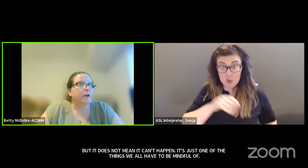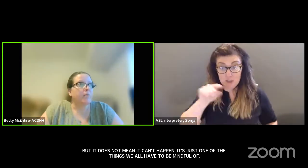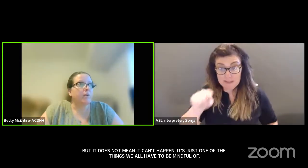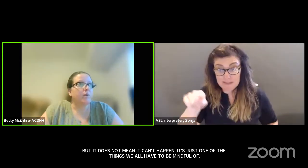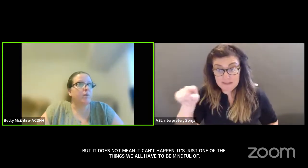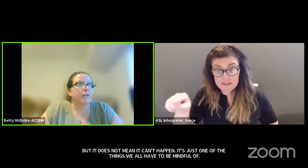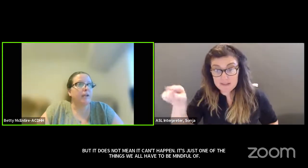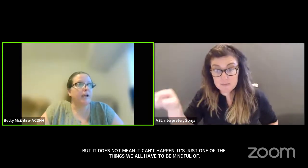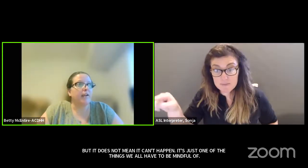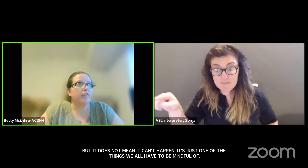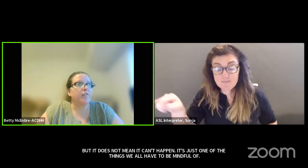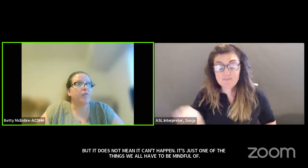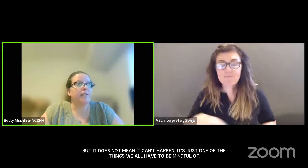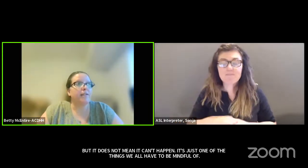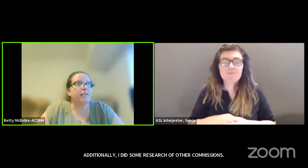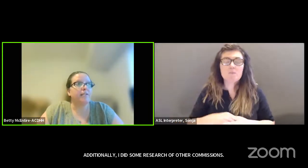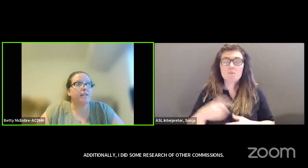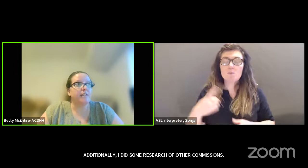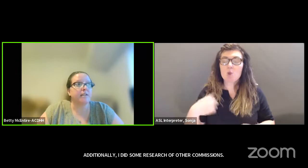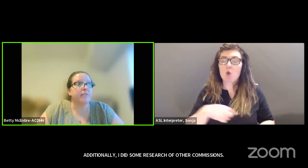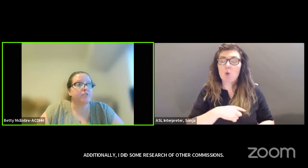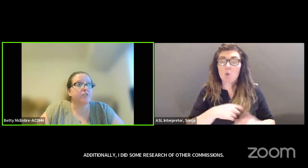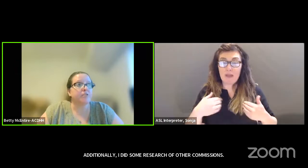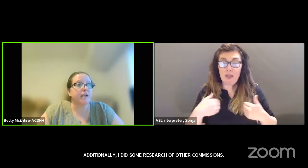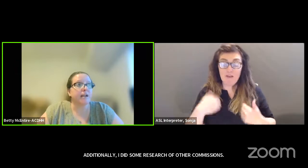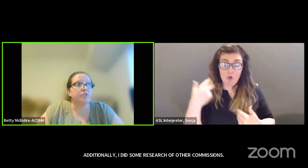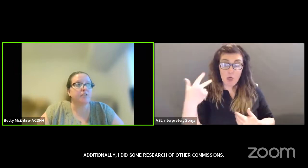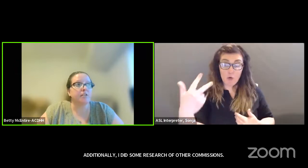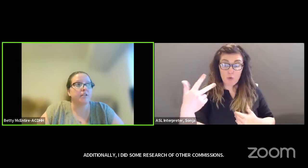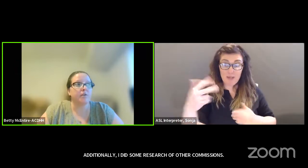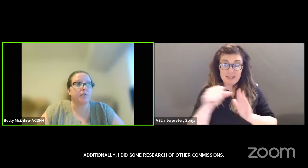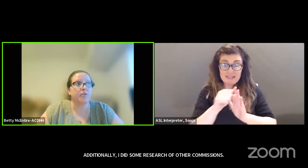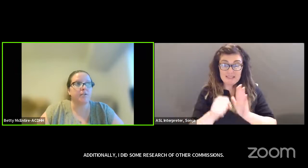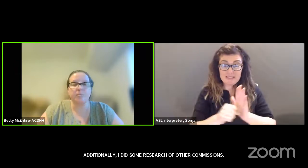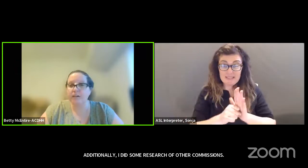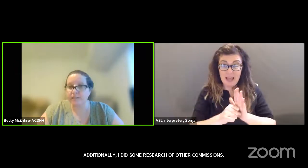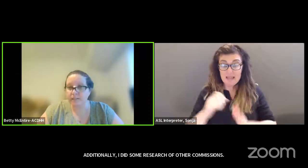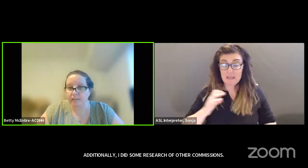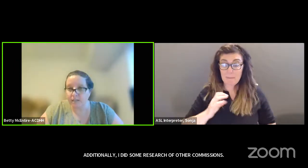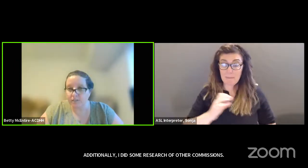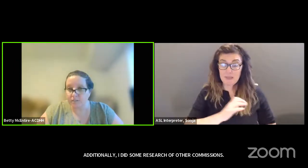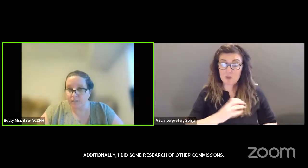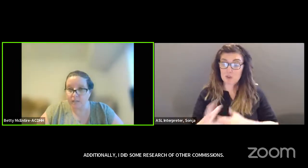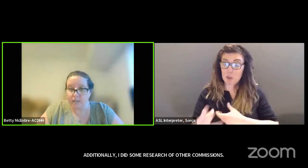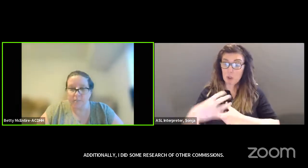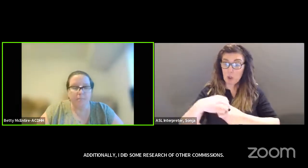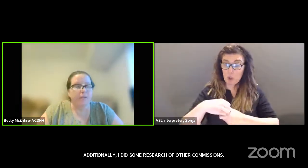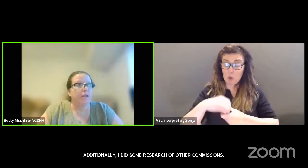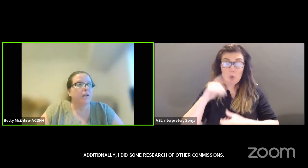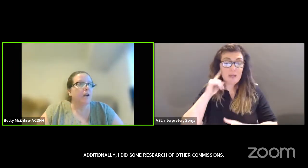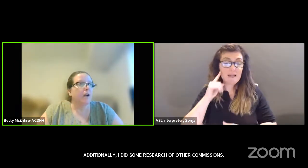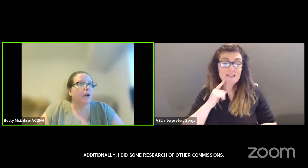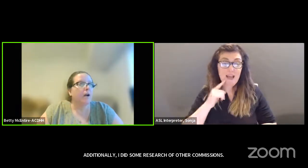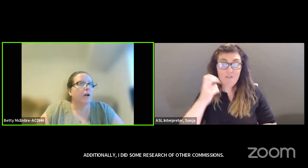point, we only have 3 state commissions that actually include deafblind in the agency name